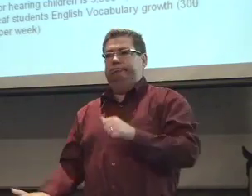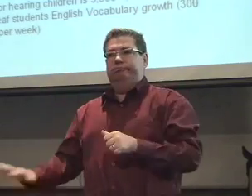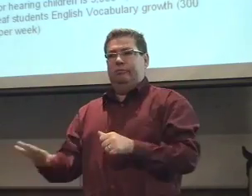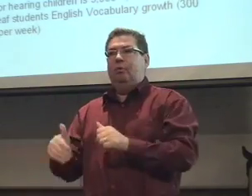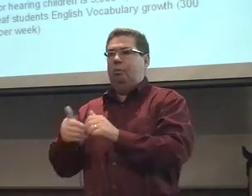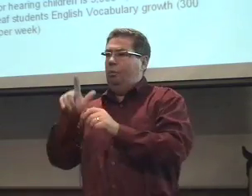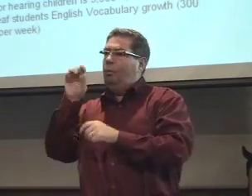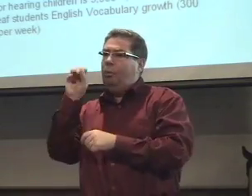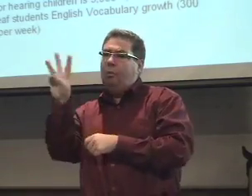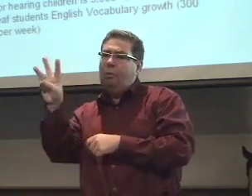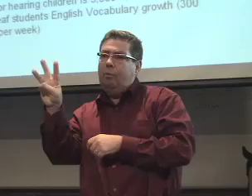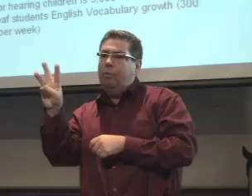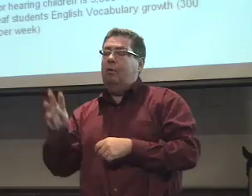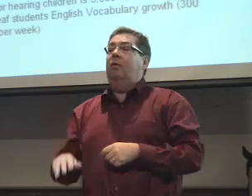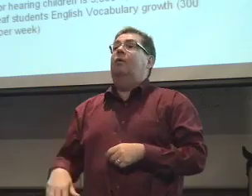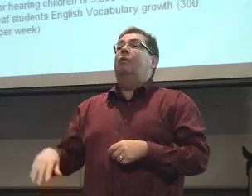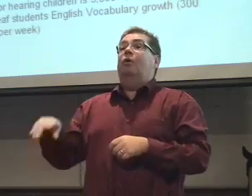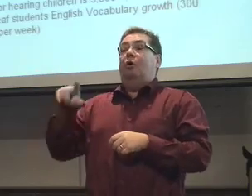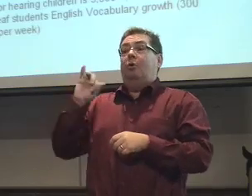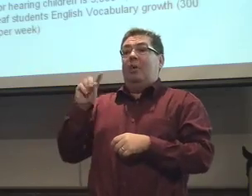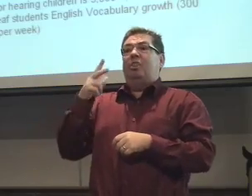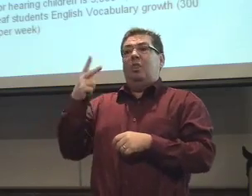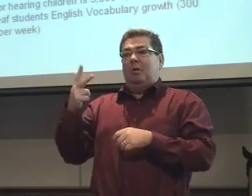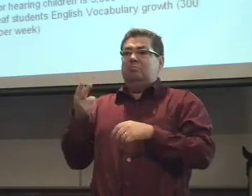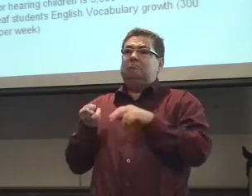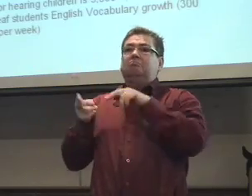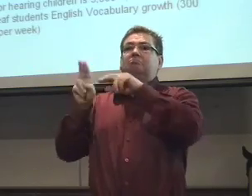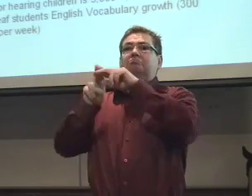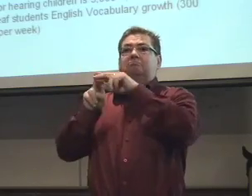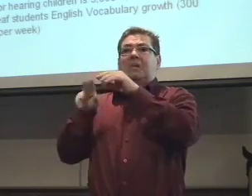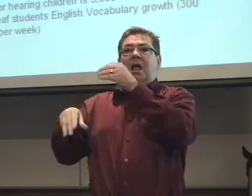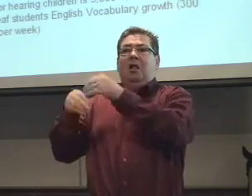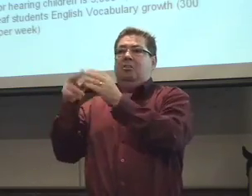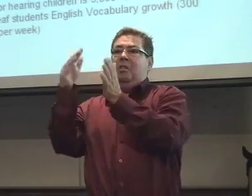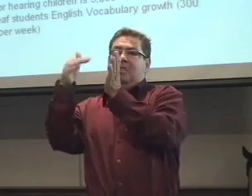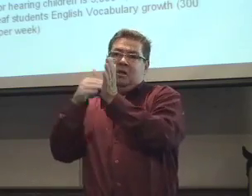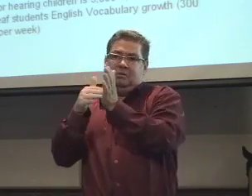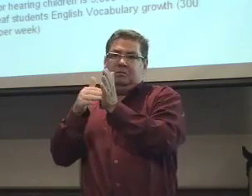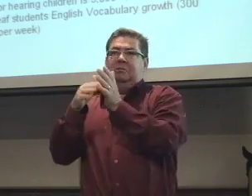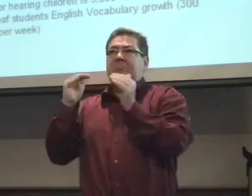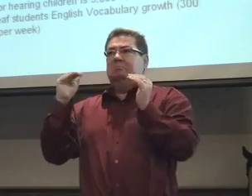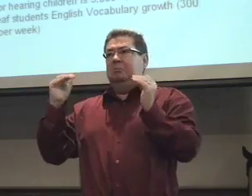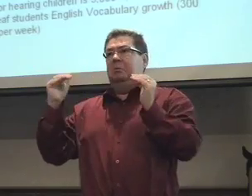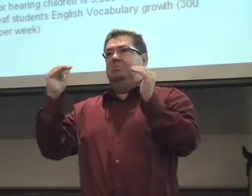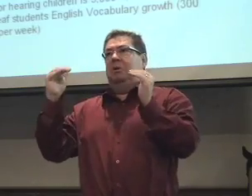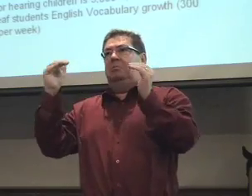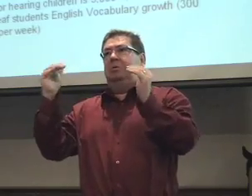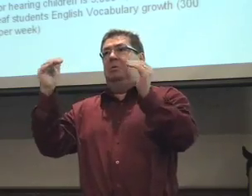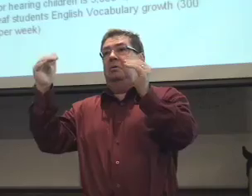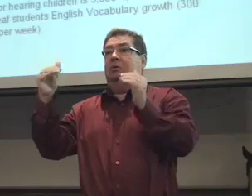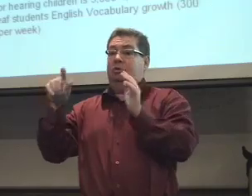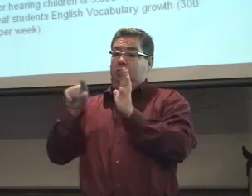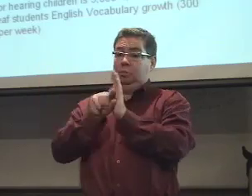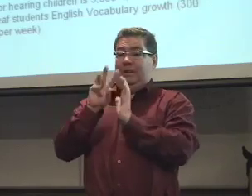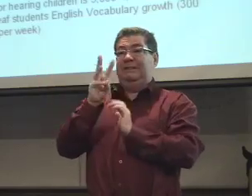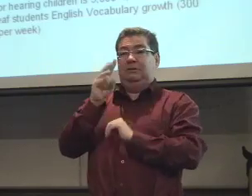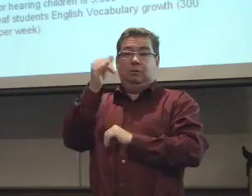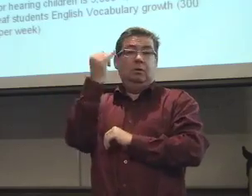3rd grade, it bumps up another 3,000. As it goes on. So by 6th grade, the average